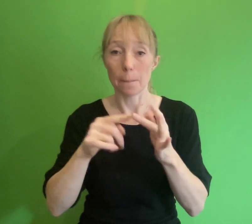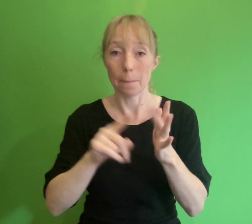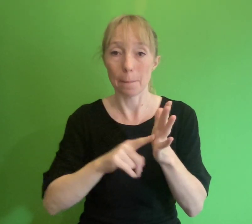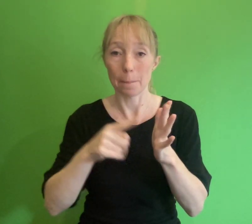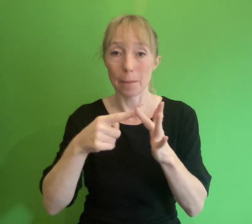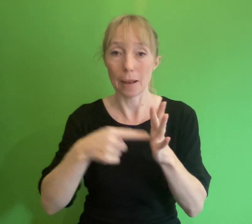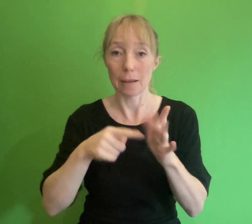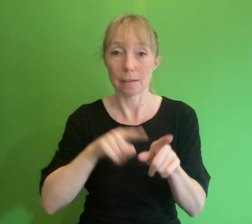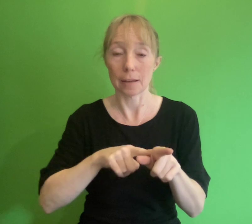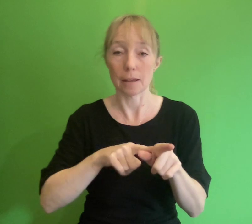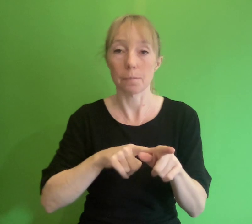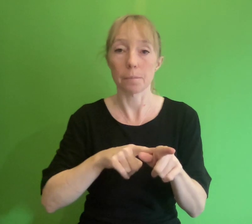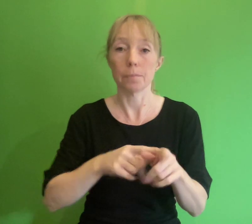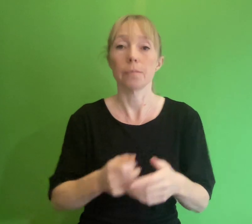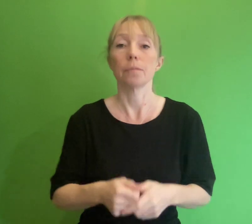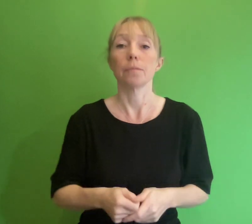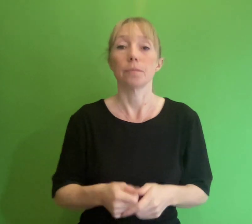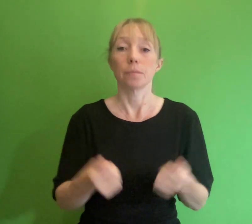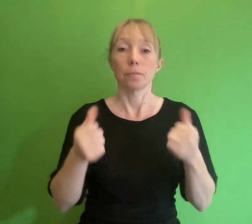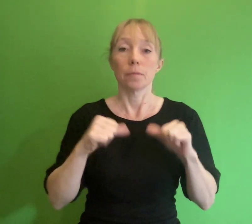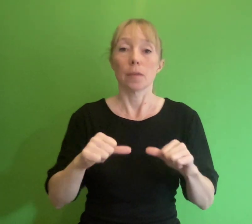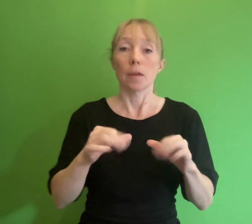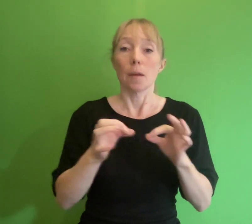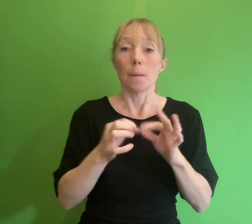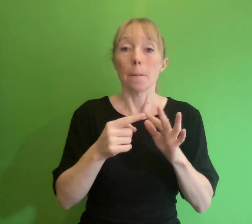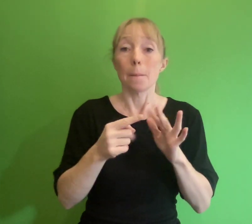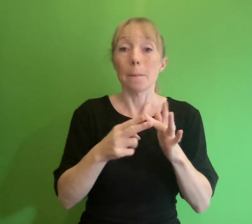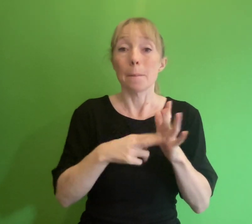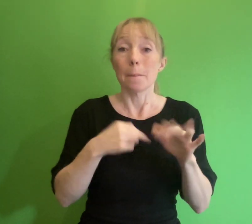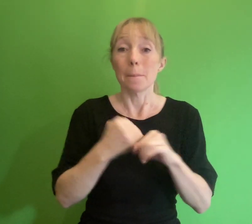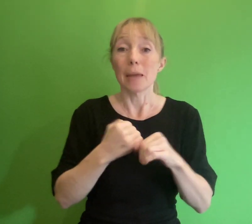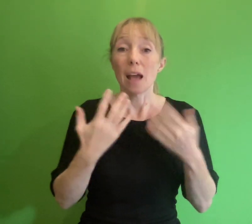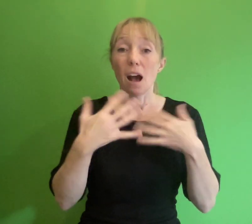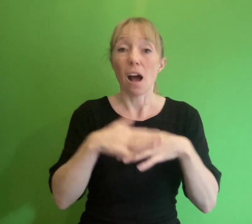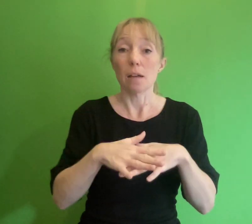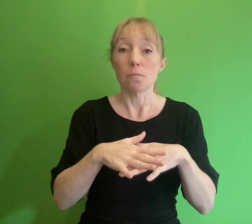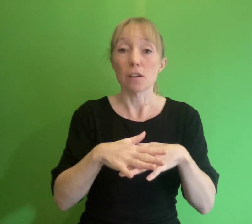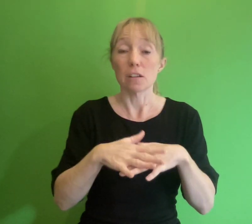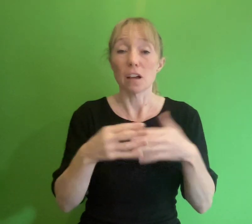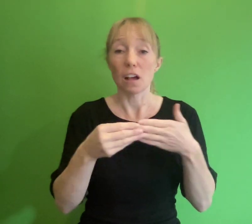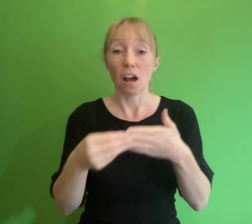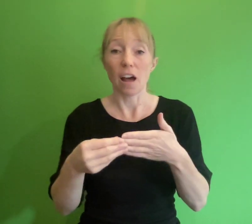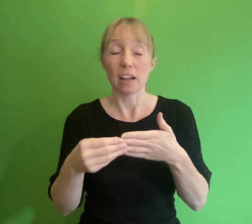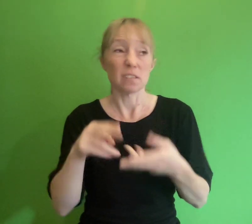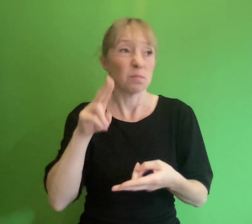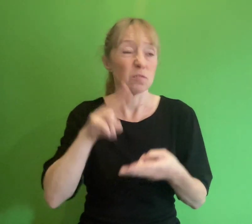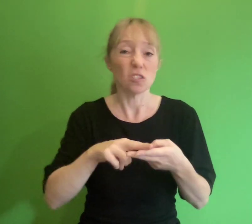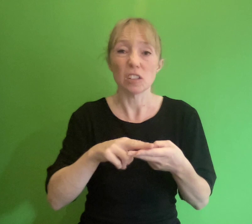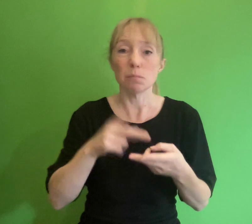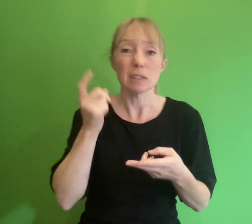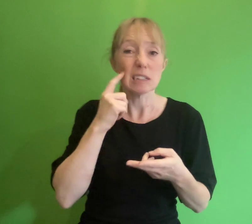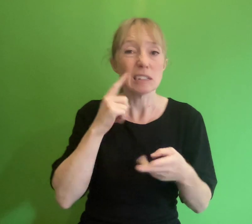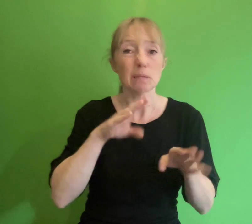Being Hybrid Guide, a cheap and easy practical guide to running hybrid